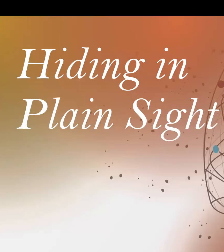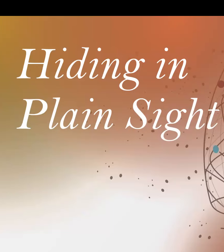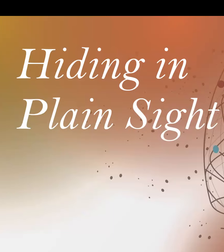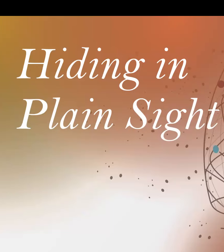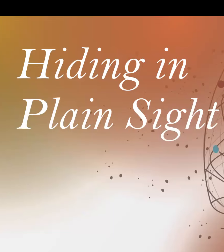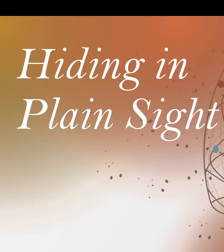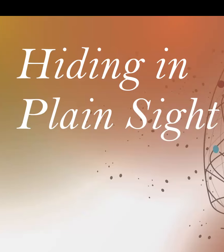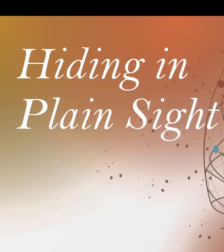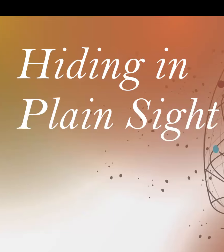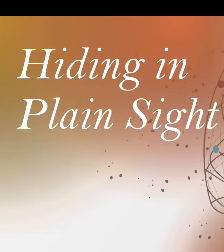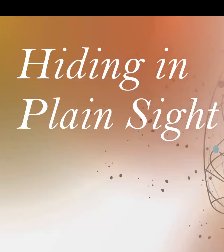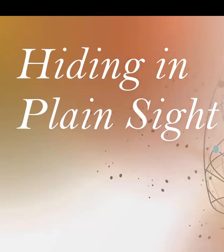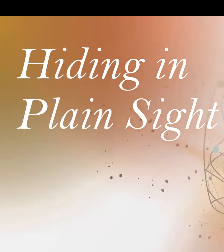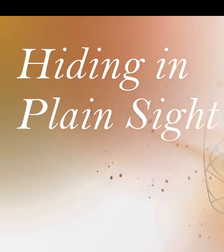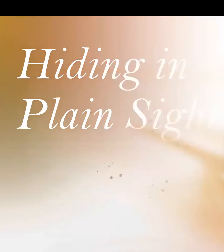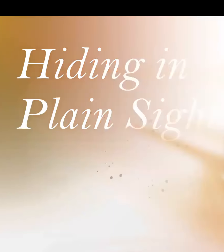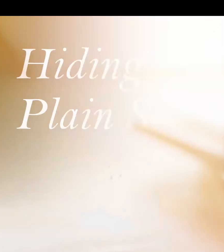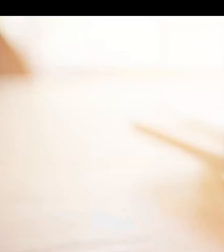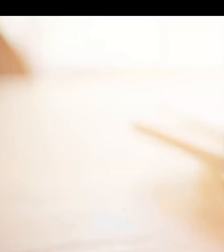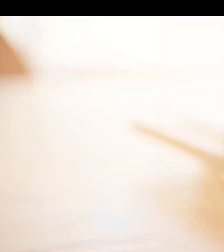go to the next slide, please.